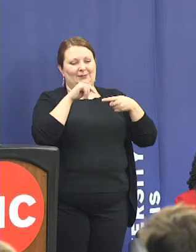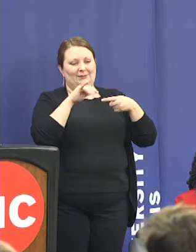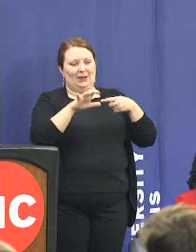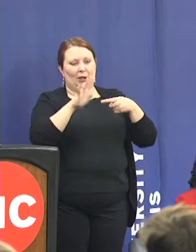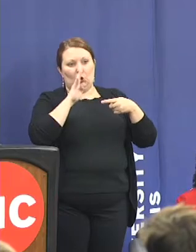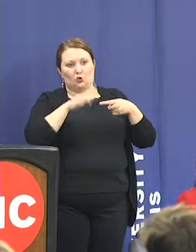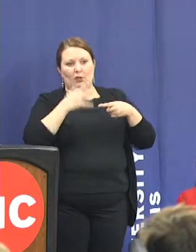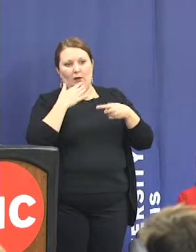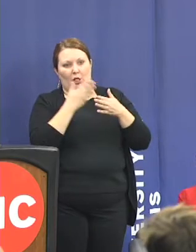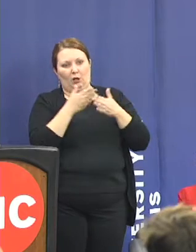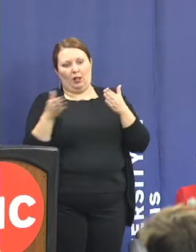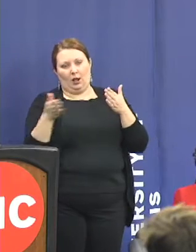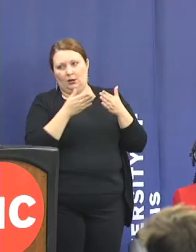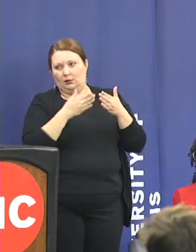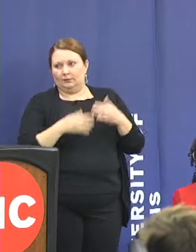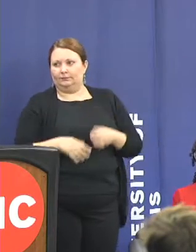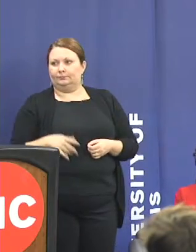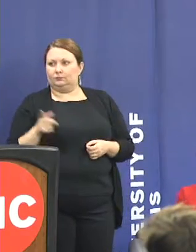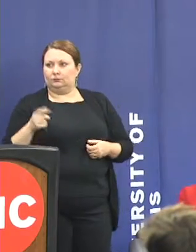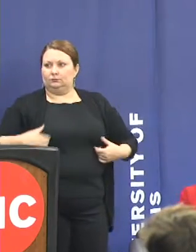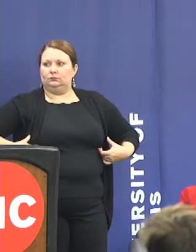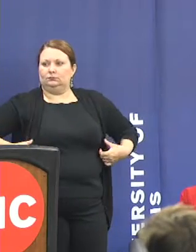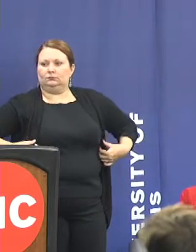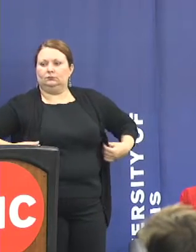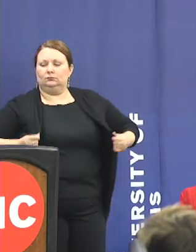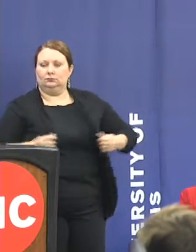reality of the color line.